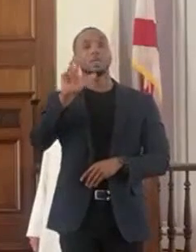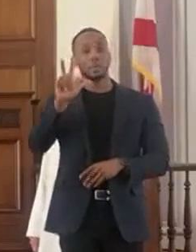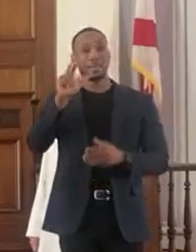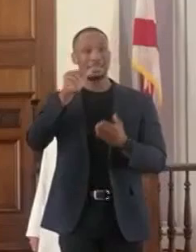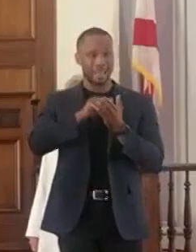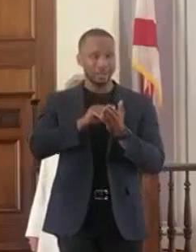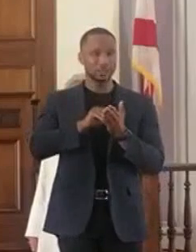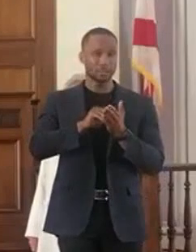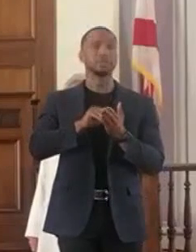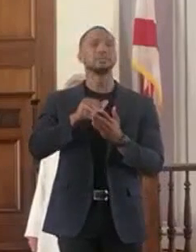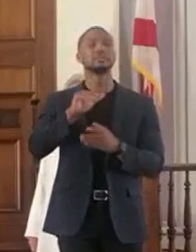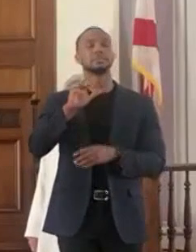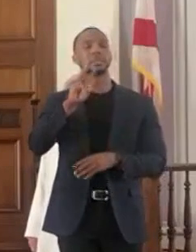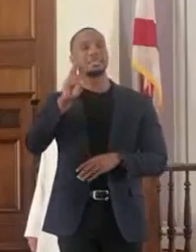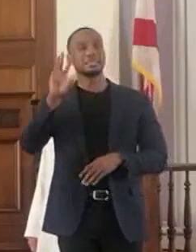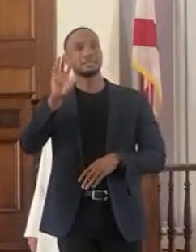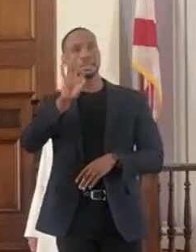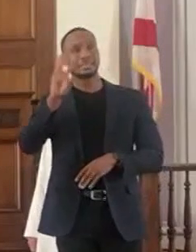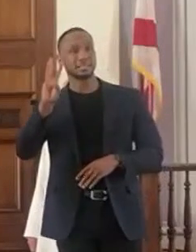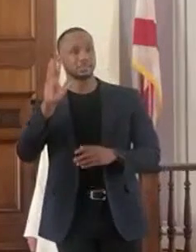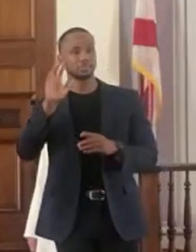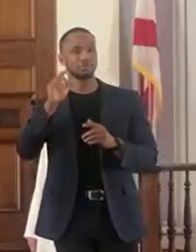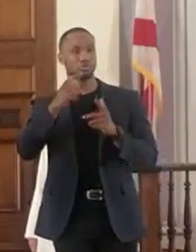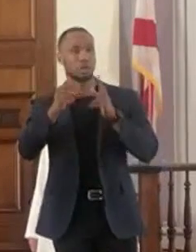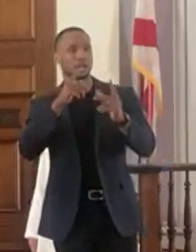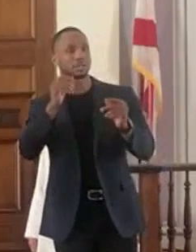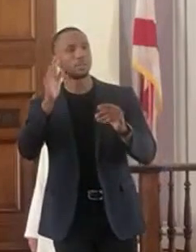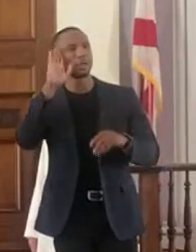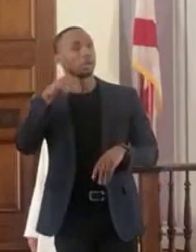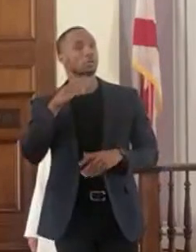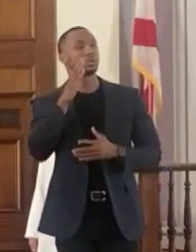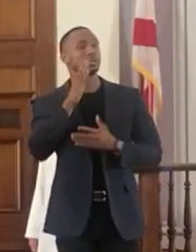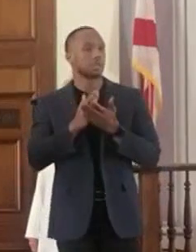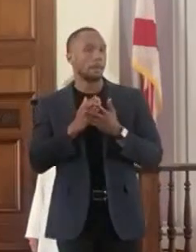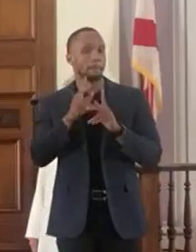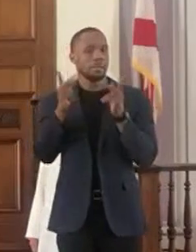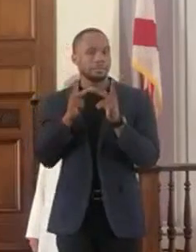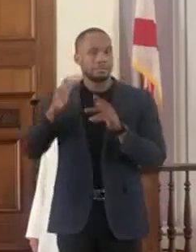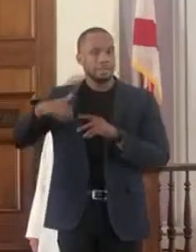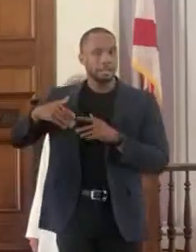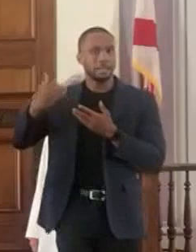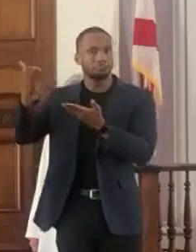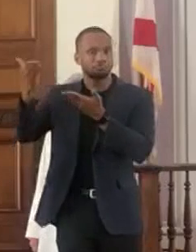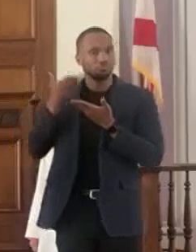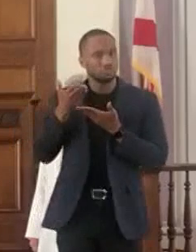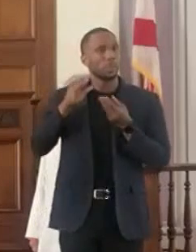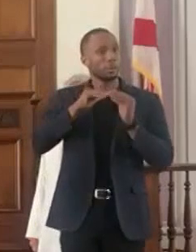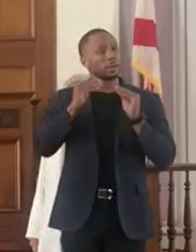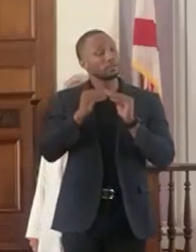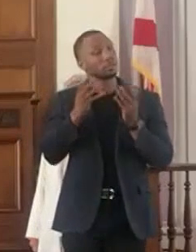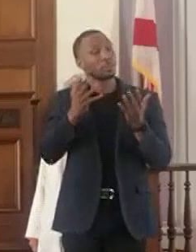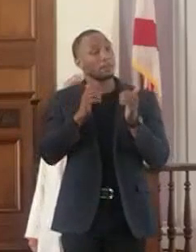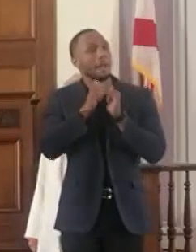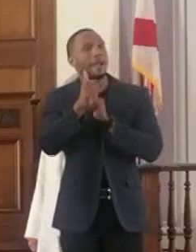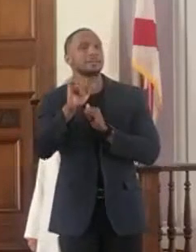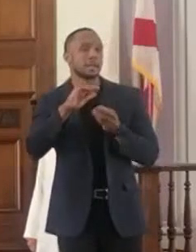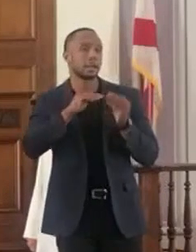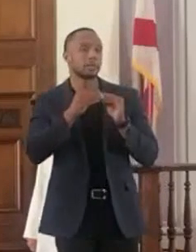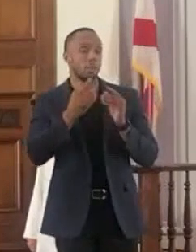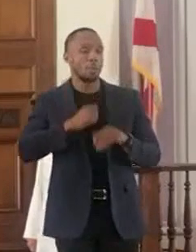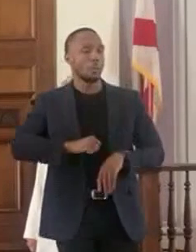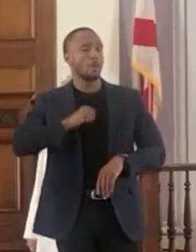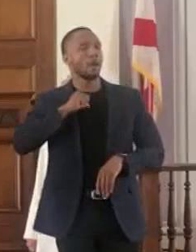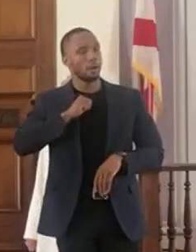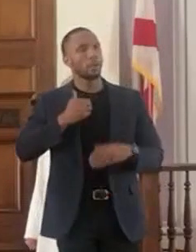1,003,396 shots. We know of some larger sites that have not submitted shots even, so we're even beyond that number and very proud of that.